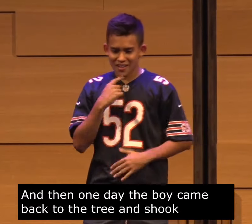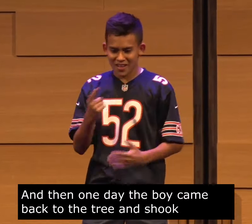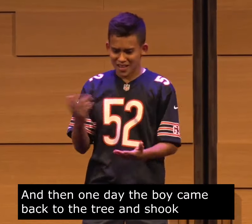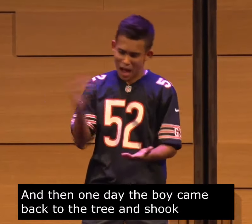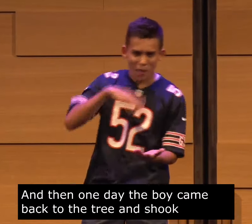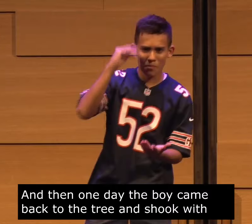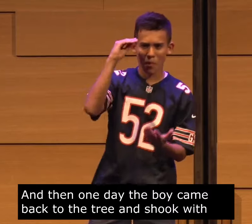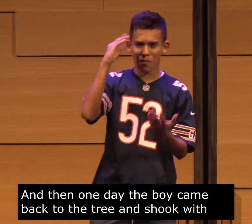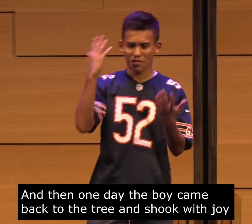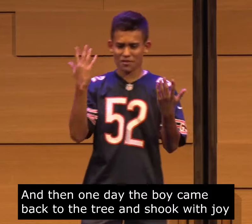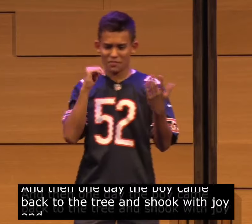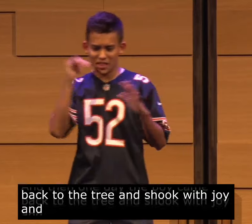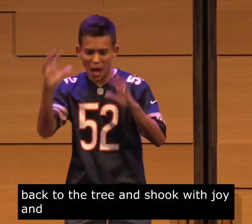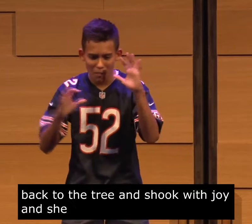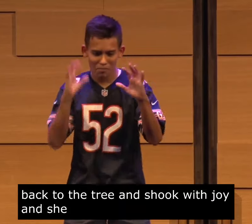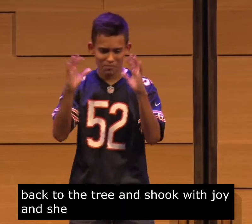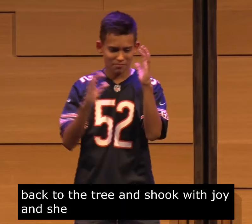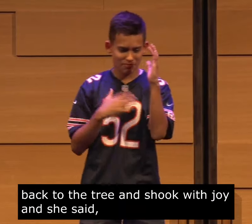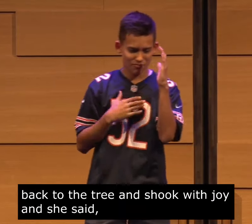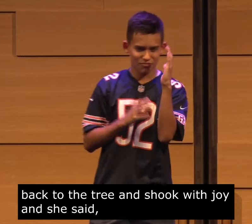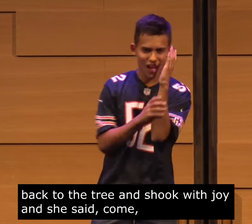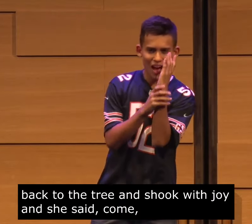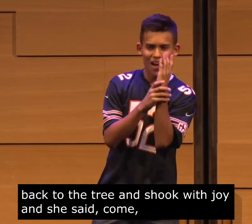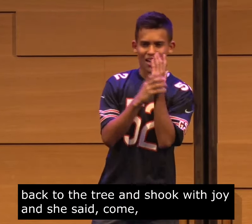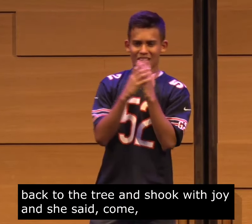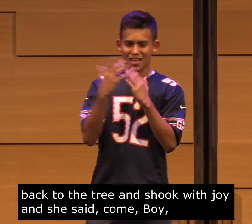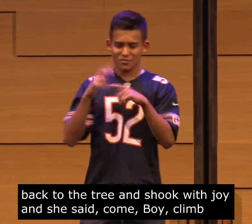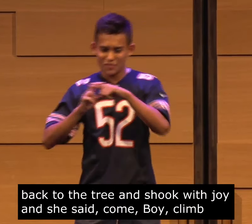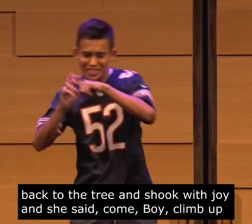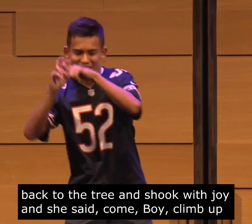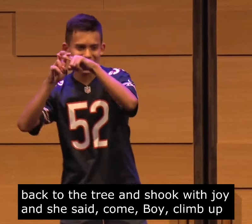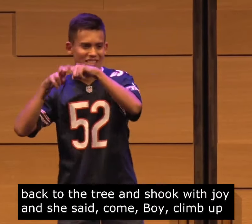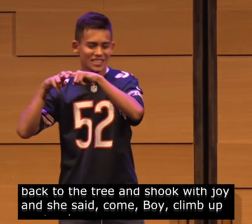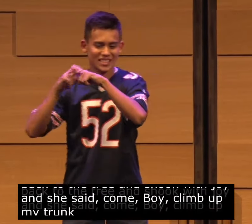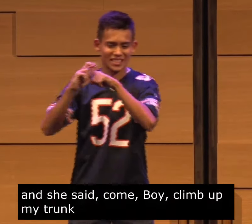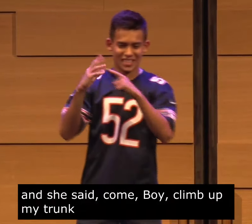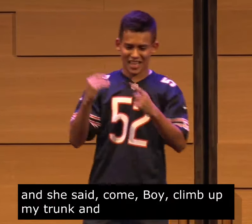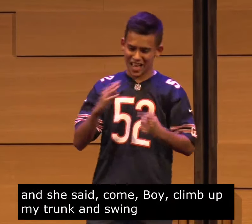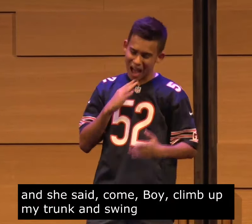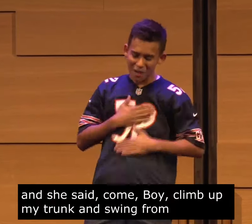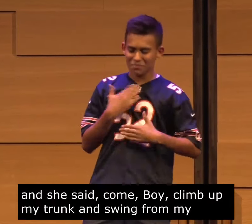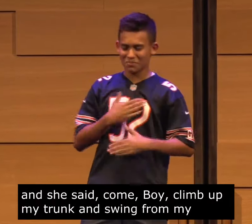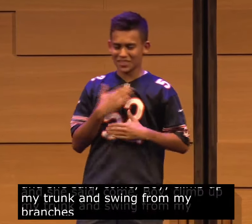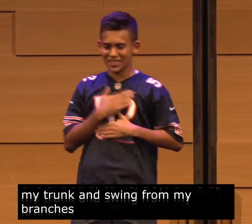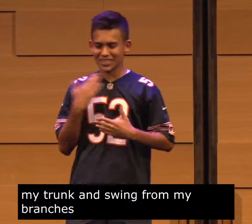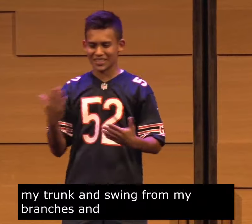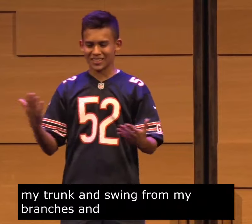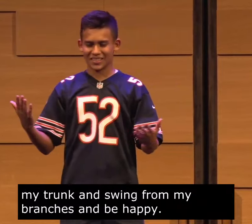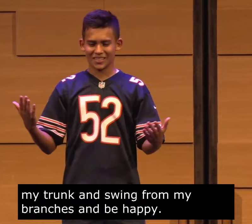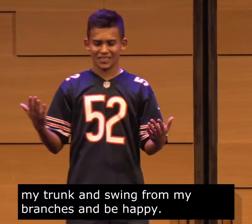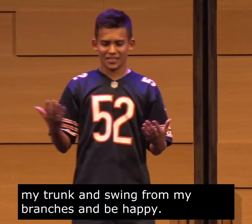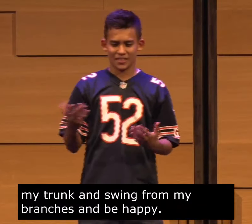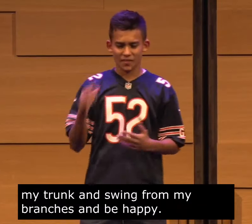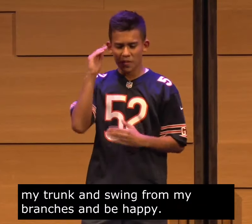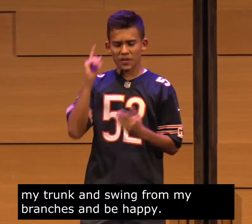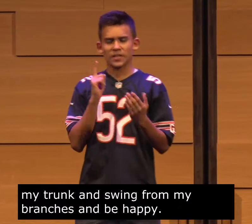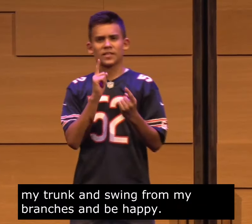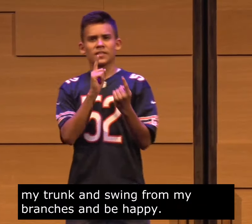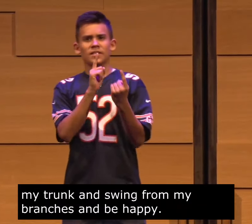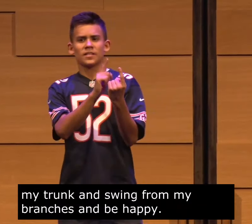and shook with joy, and she said, "Come, boy, climb up my trunk and swing from my branches and be happy."